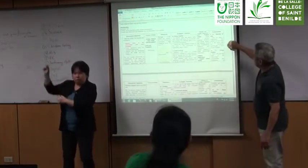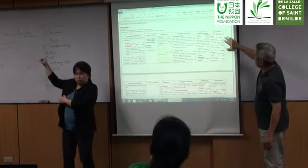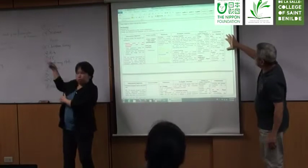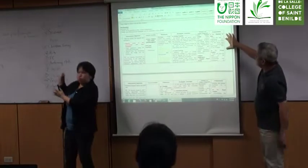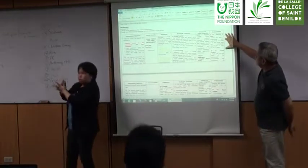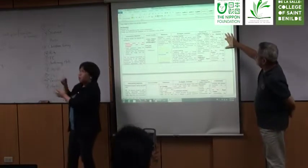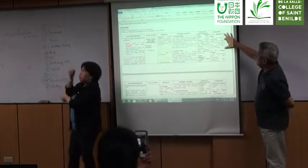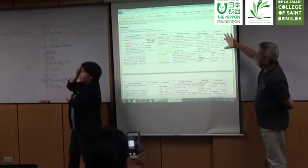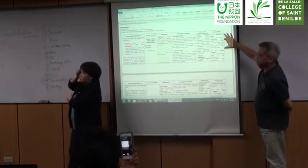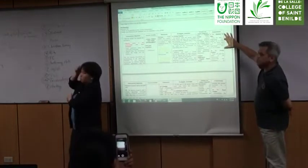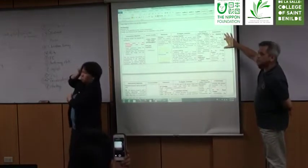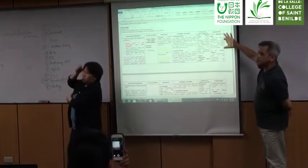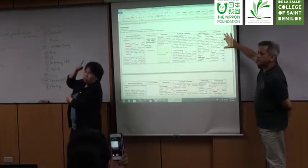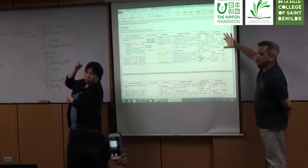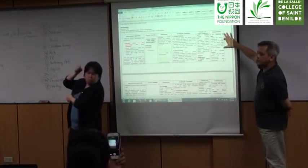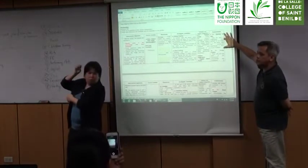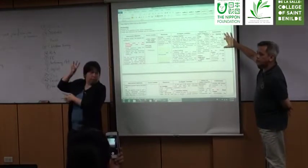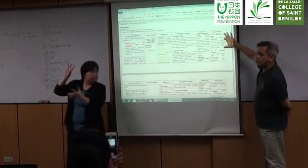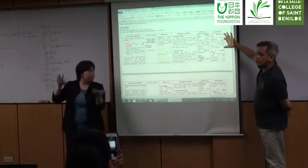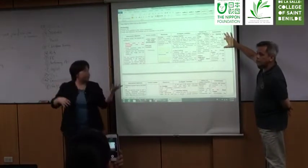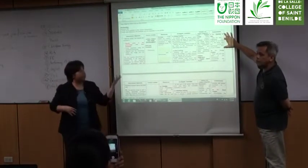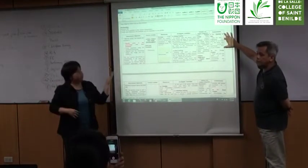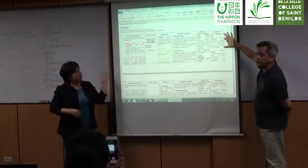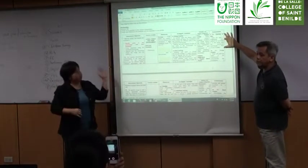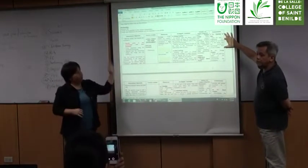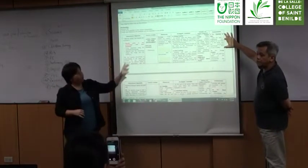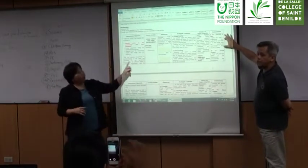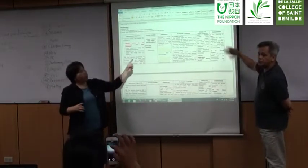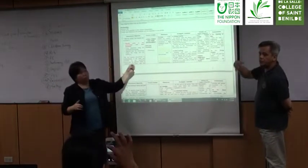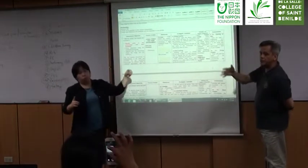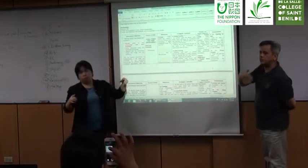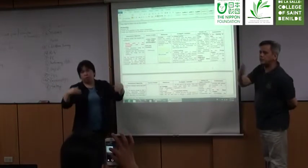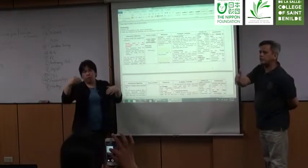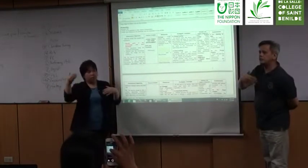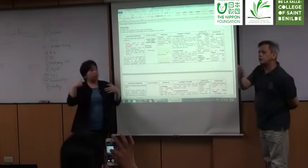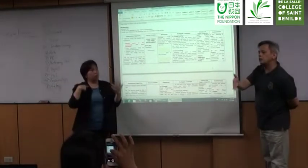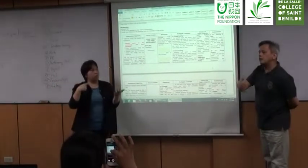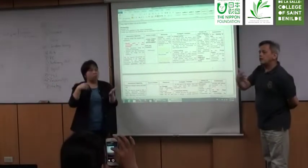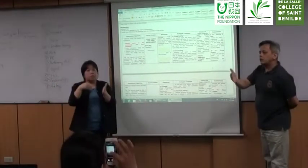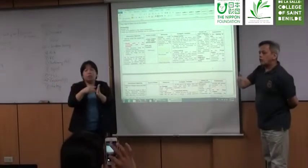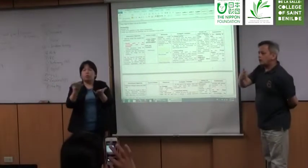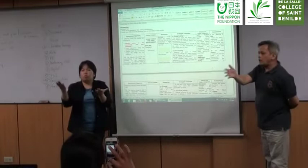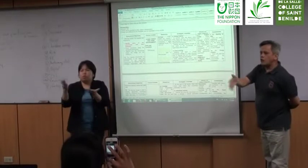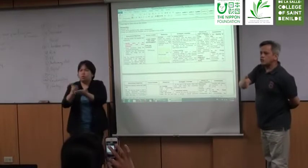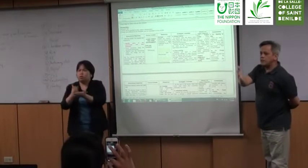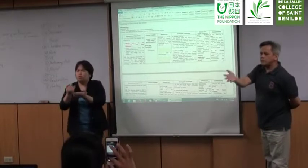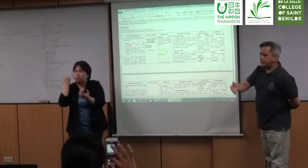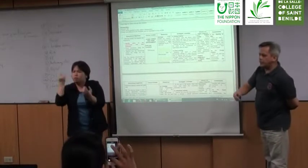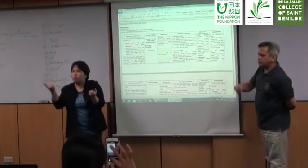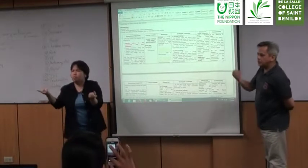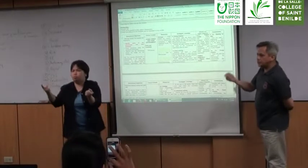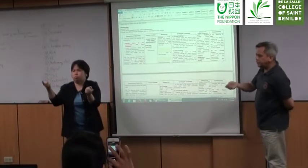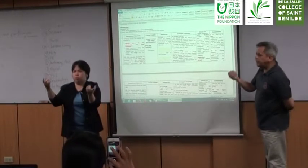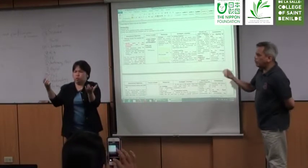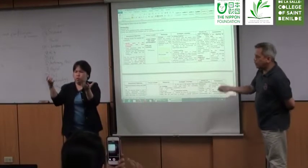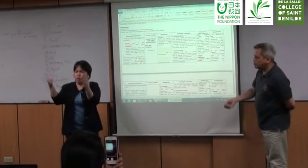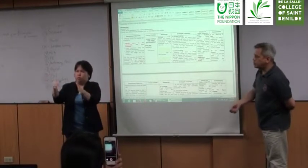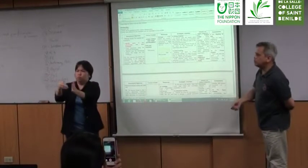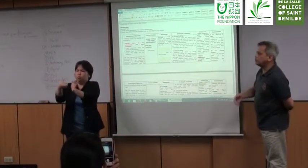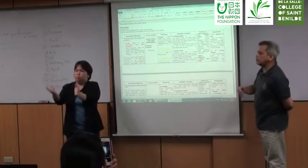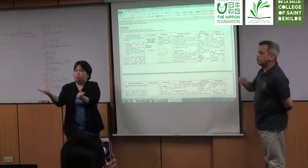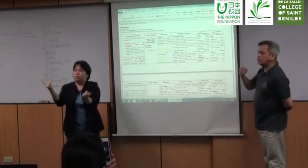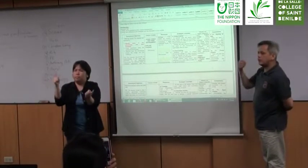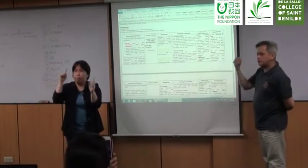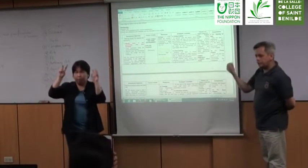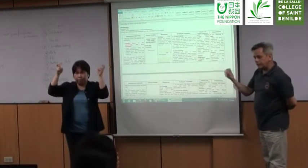I usually do is we start first with sharing of ideas where students will try to talk amongst themselves on a certain